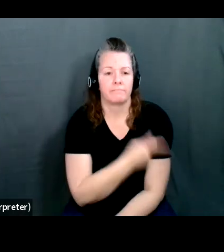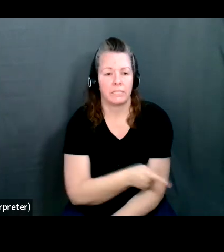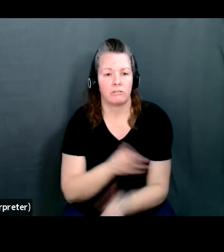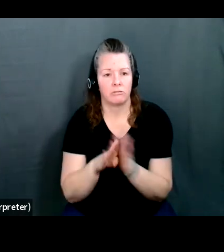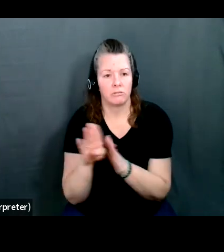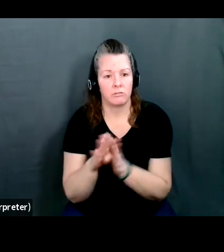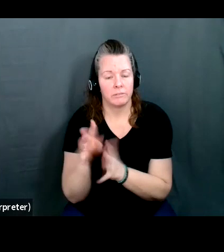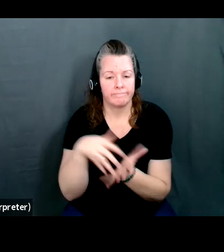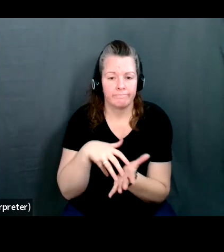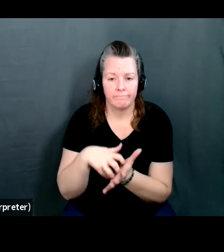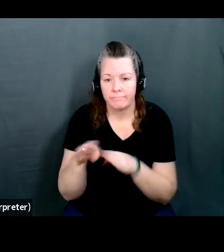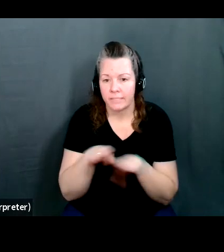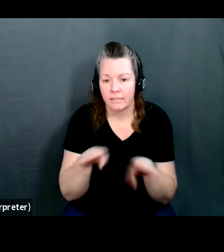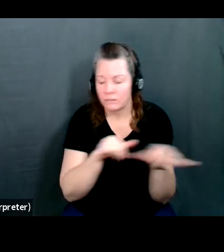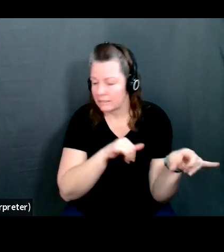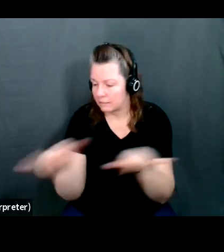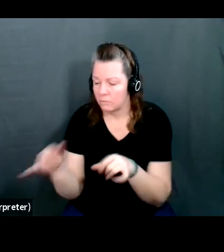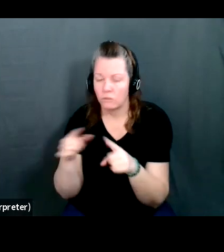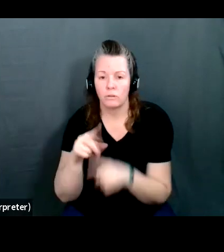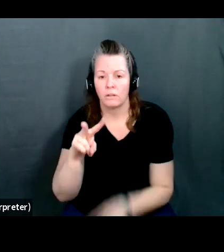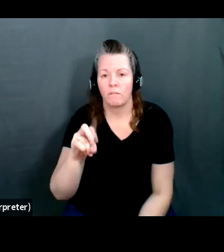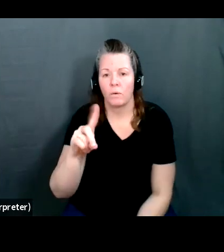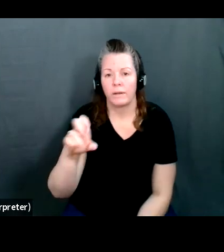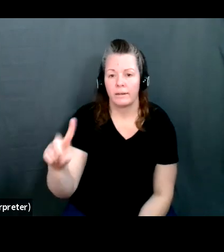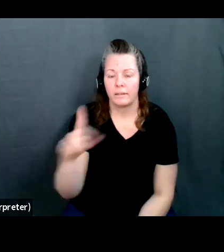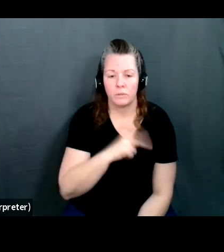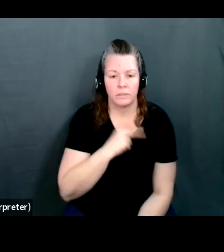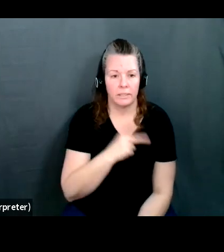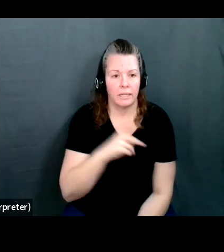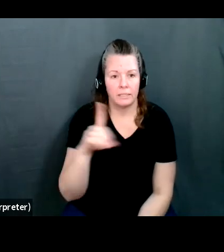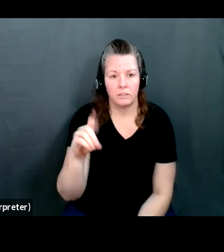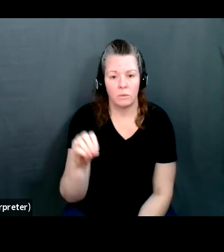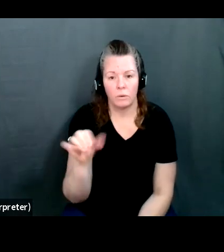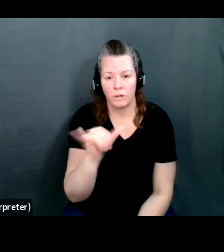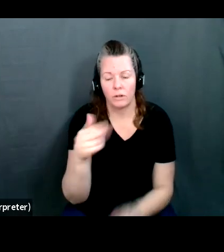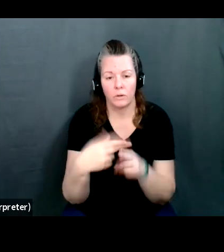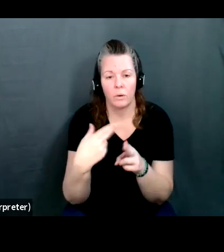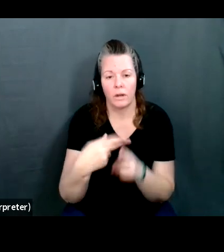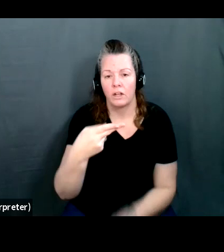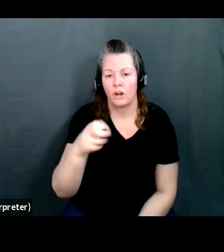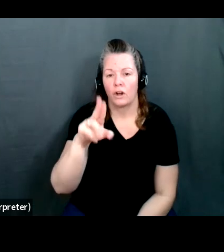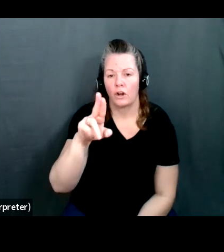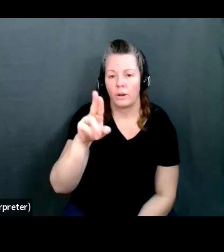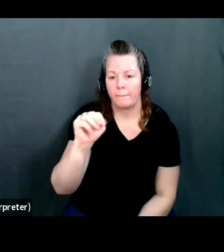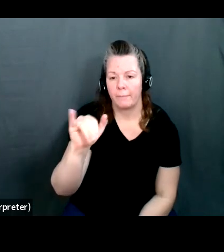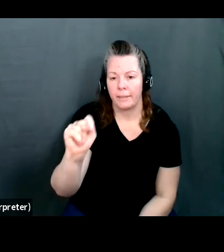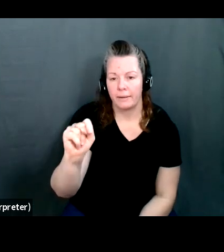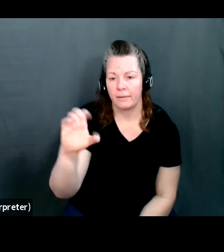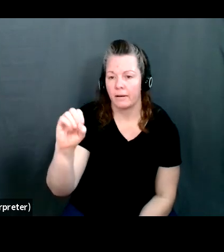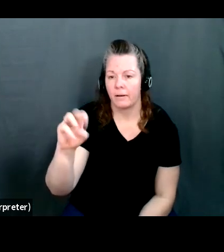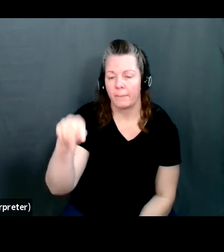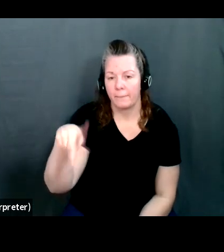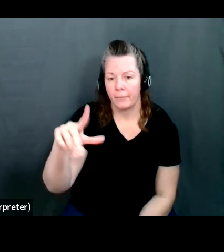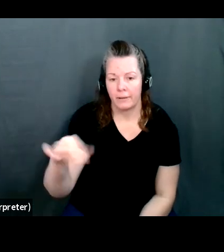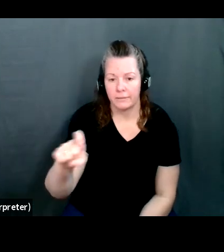debilitating behavior similar to the avoidant personality disorder, otherwise known as the hermit complex. Unfortunately,